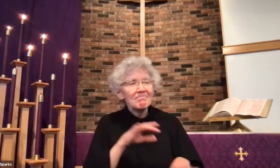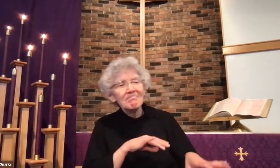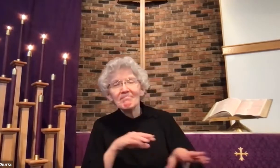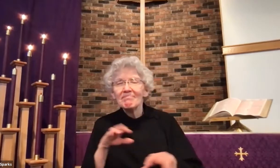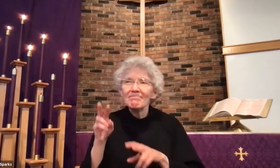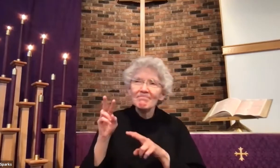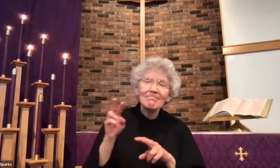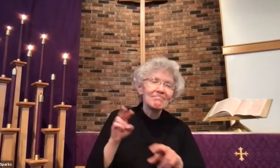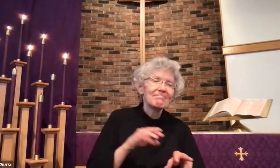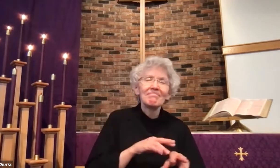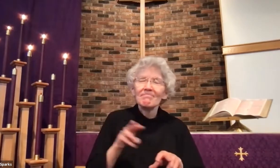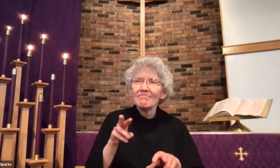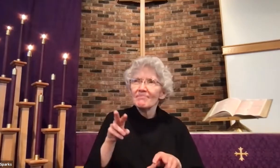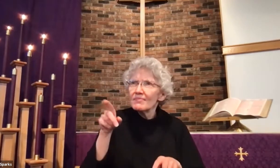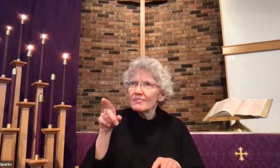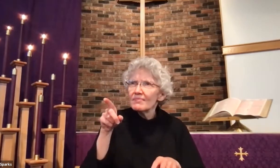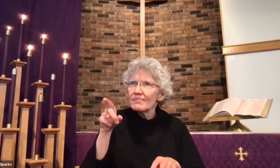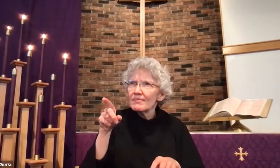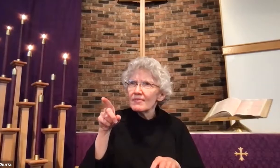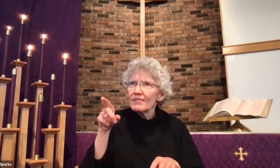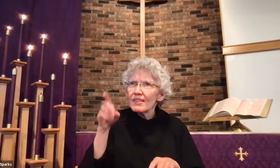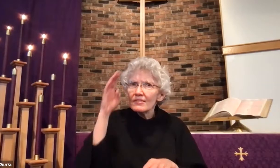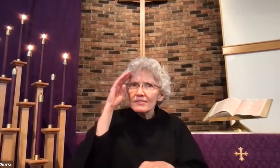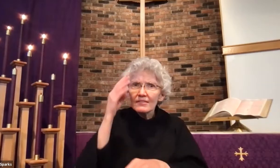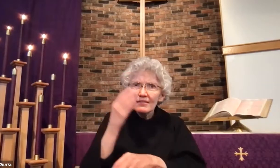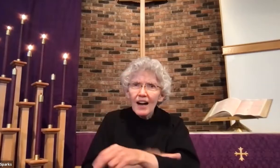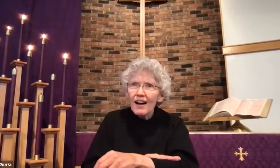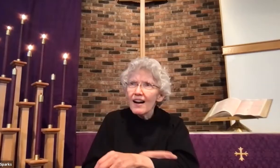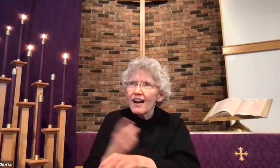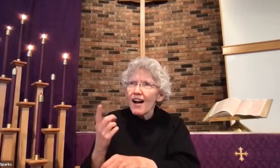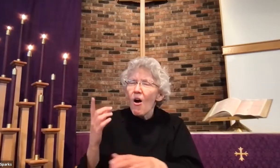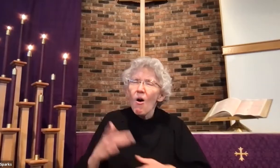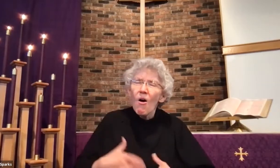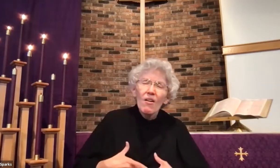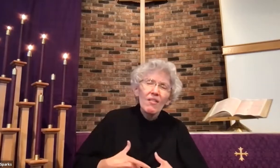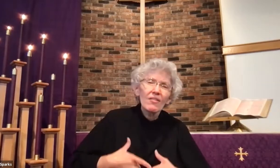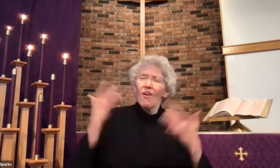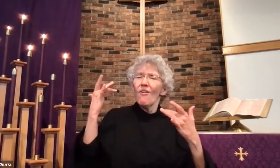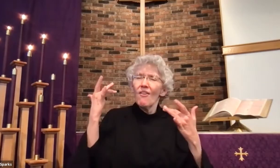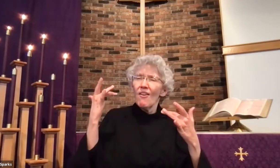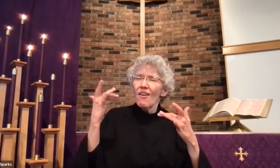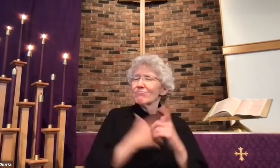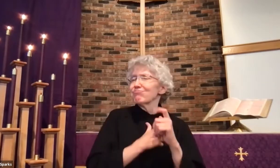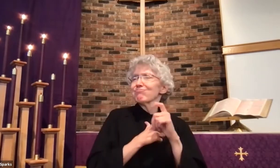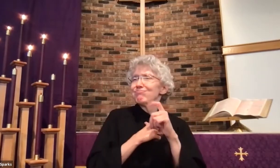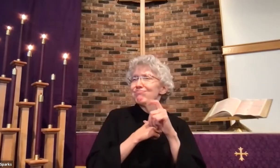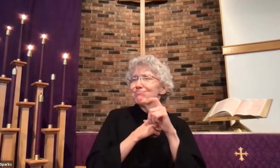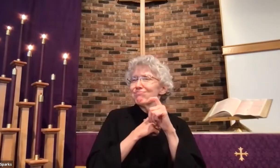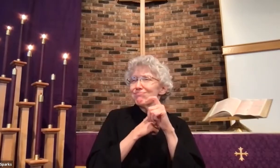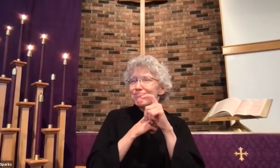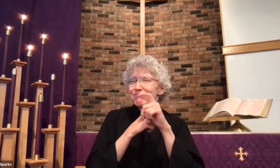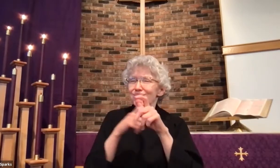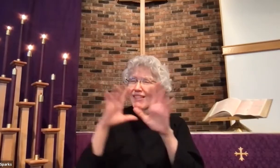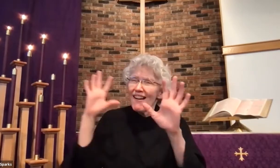While his son was still a long way off, his father saw him coming and felt sorry for him. So he ran